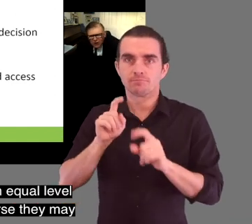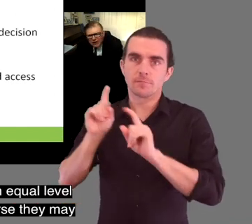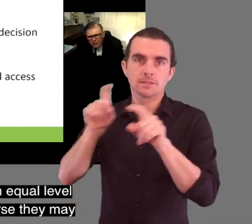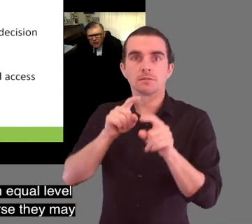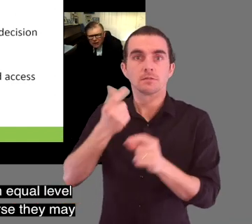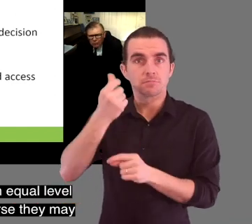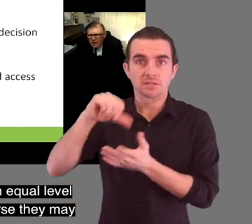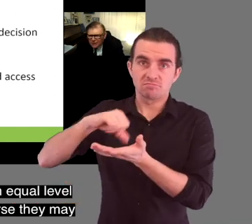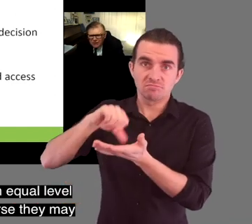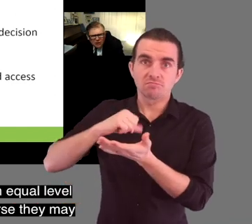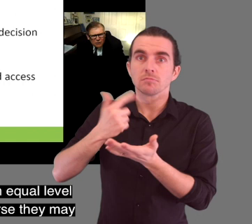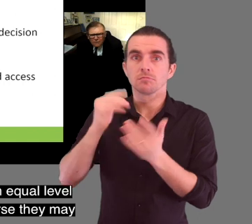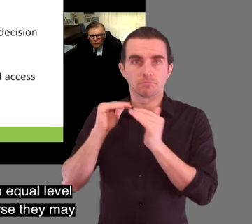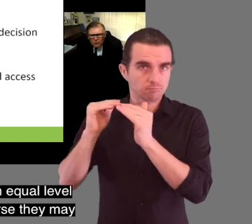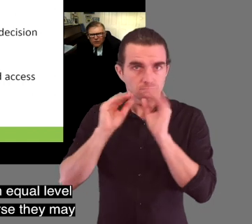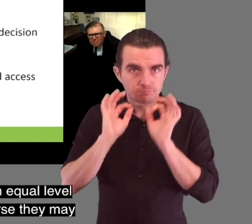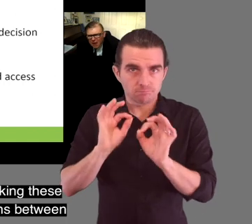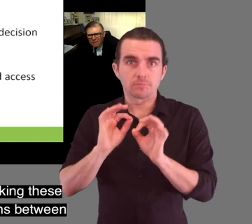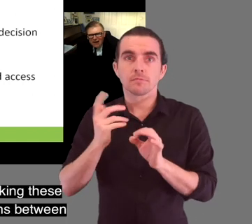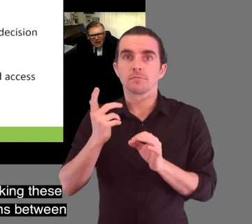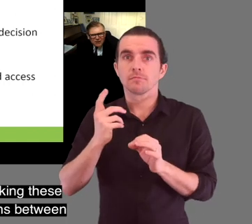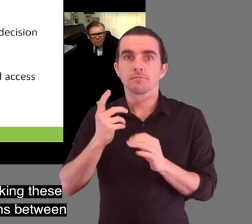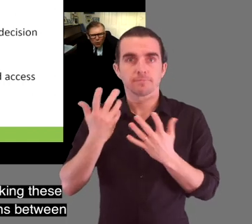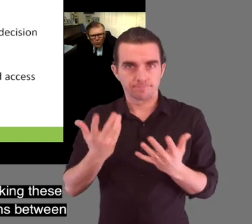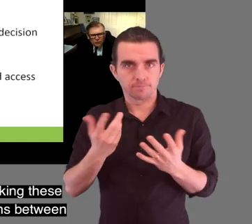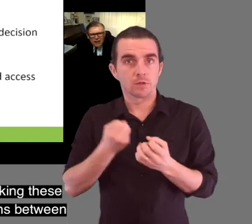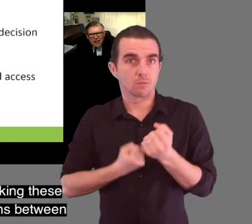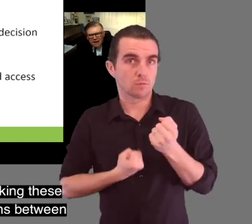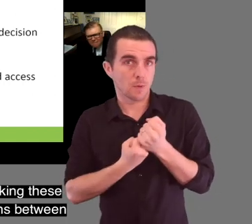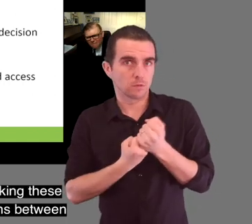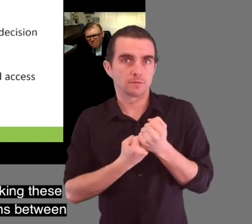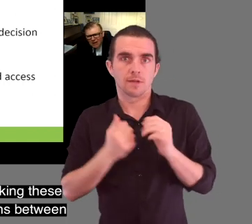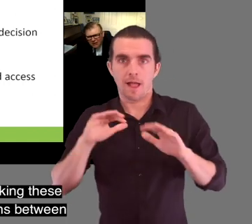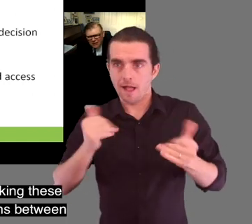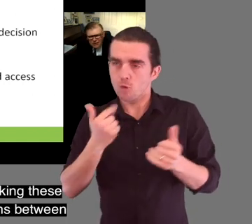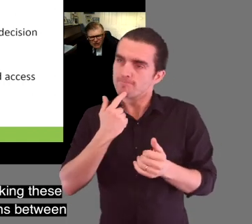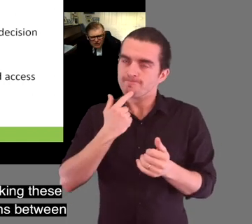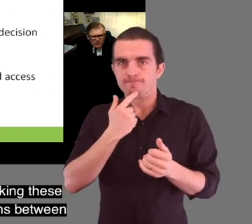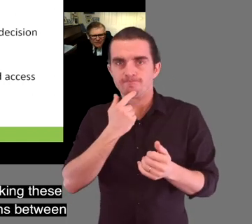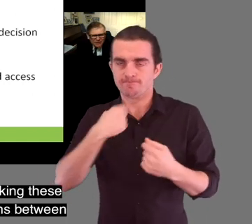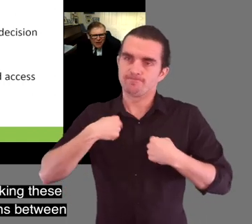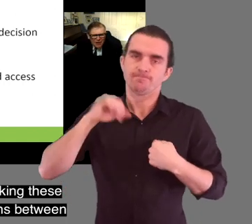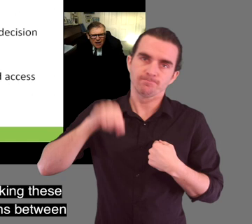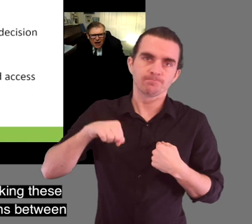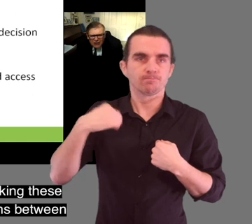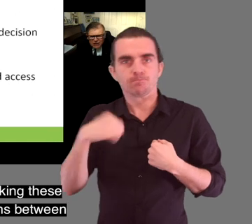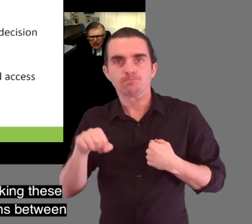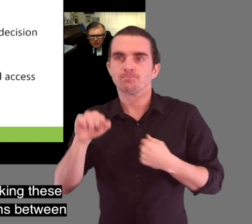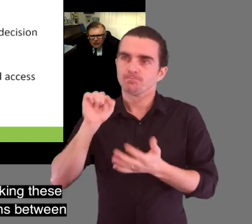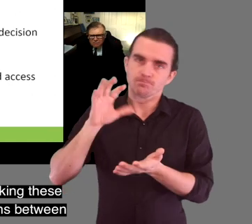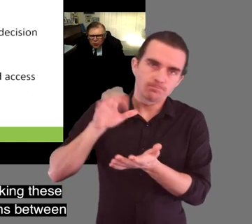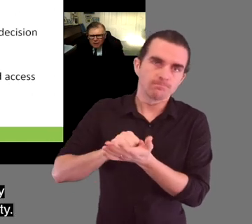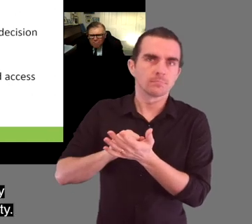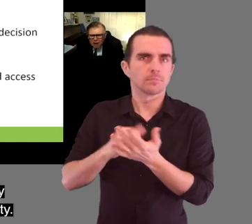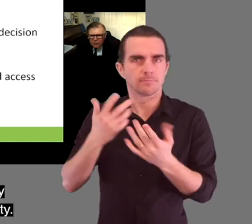on an equal level with others, though of course they may be getting support in making these decisions. And